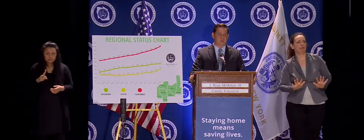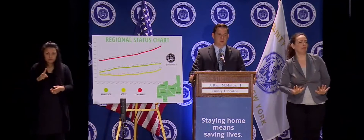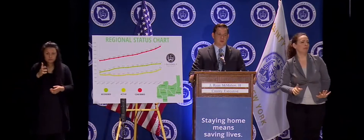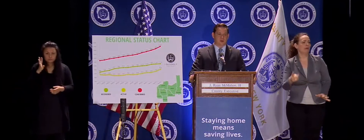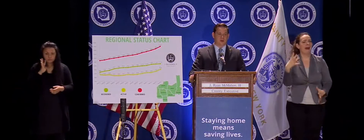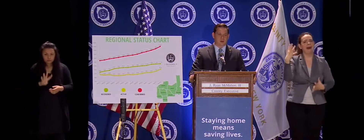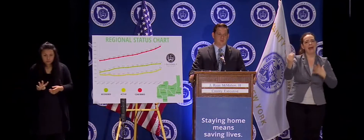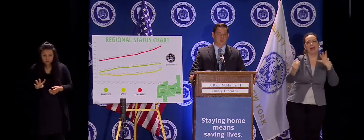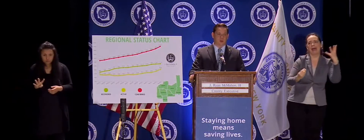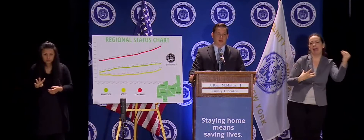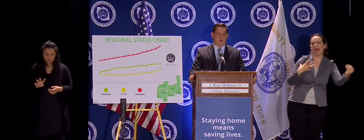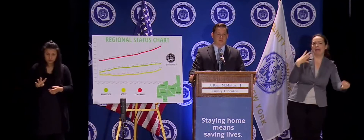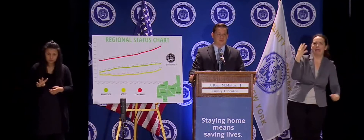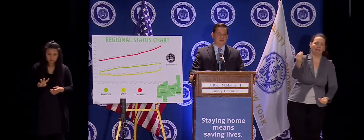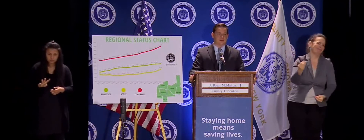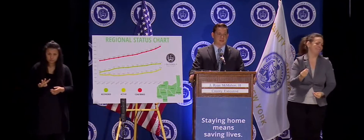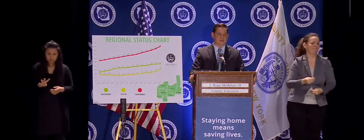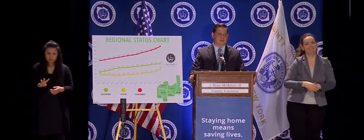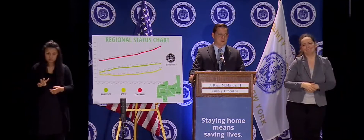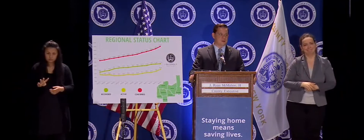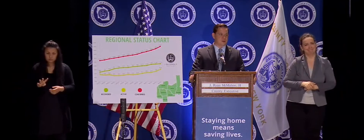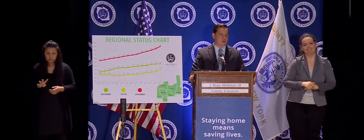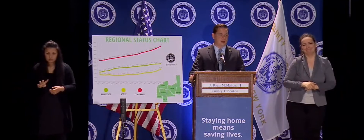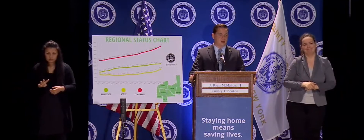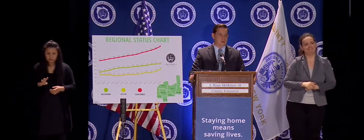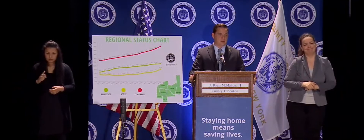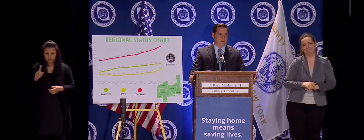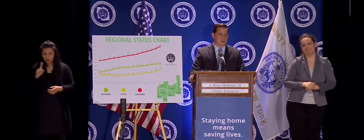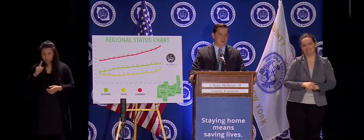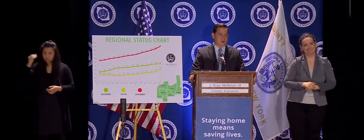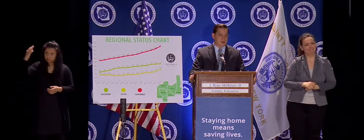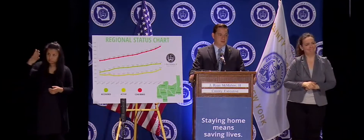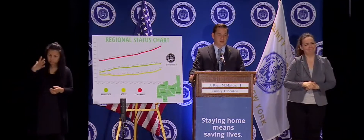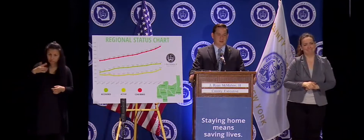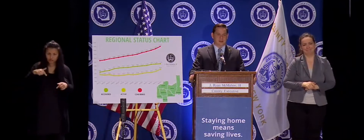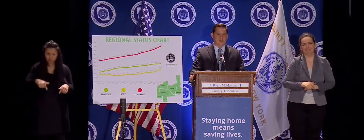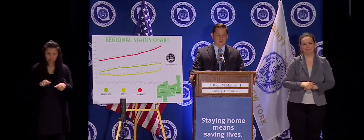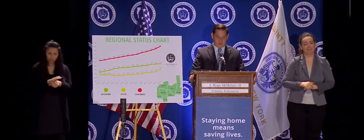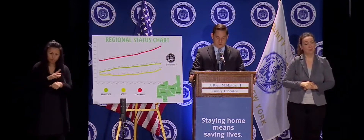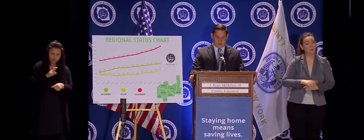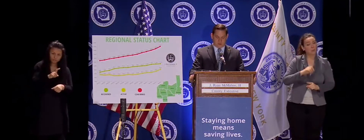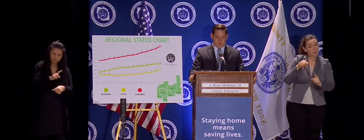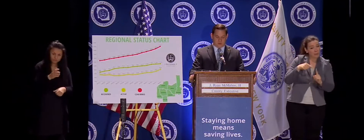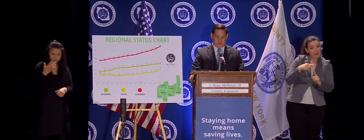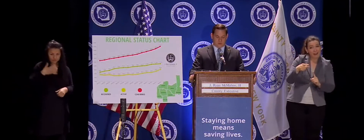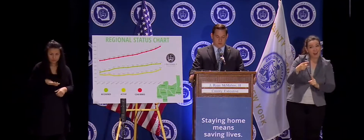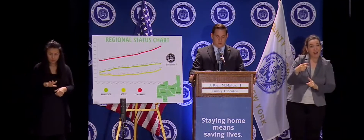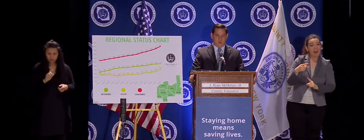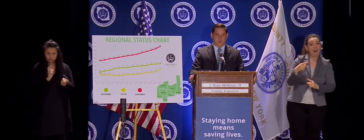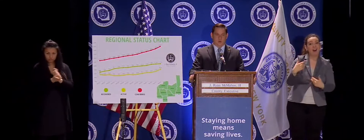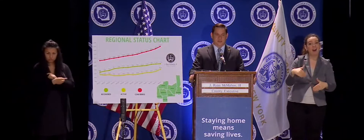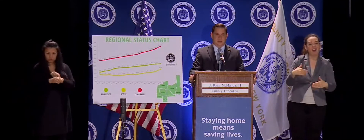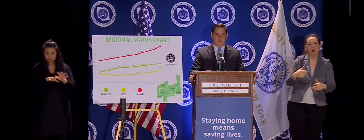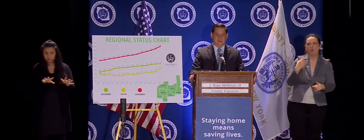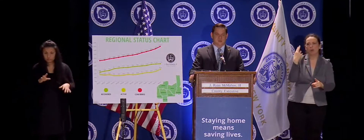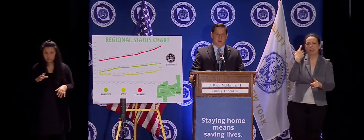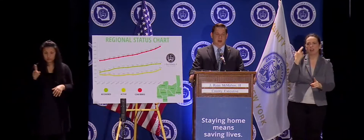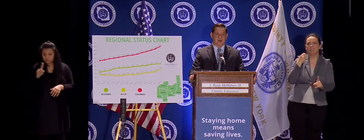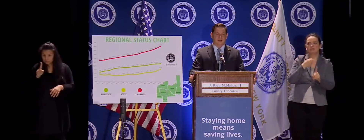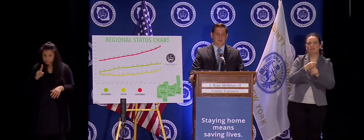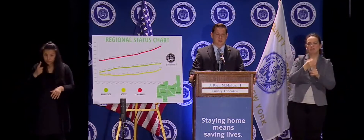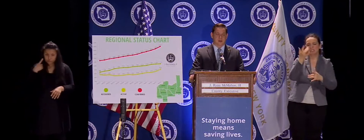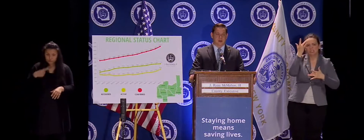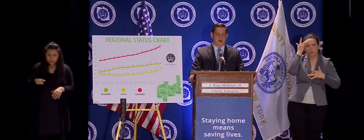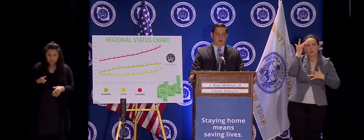virus, 48 hours to get testing done, turn it around. Sunny days we think will lead to more tests. That's